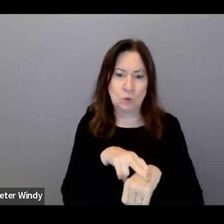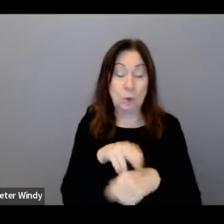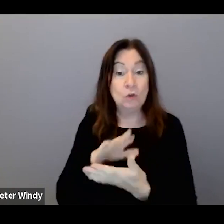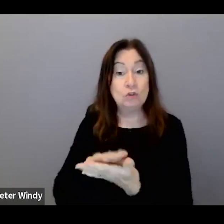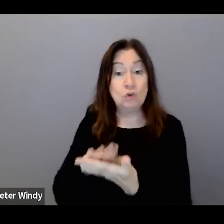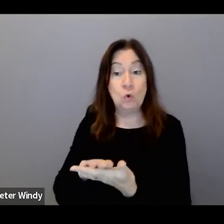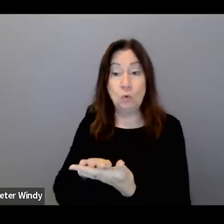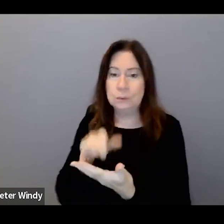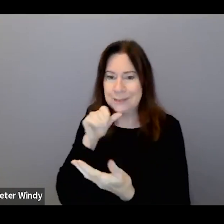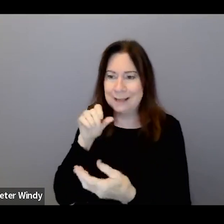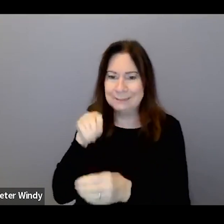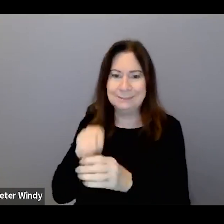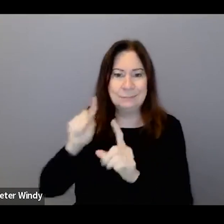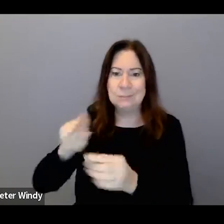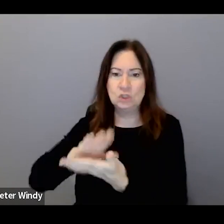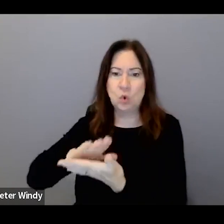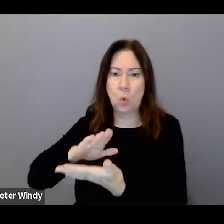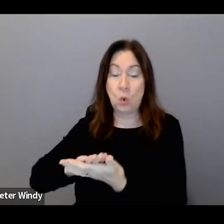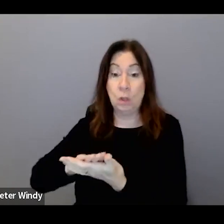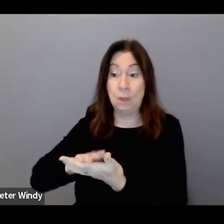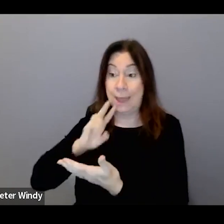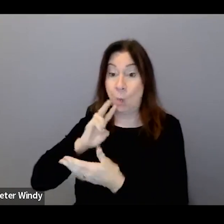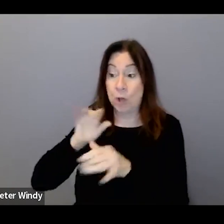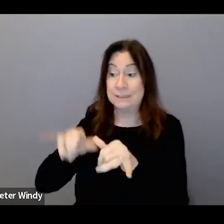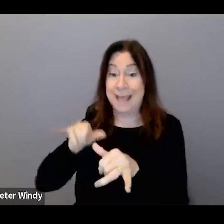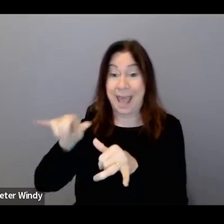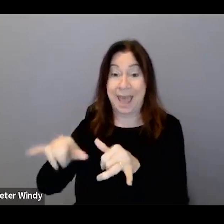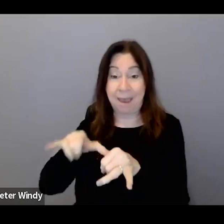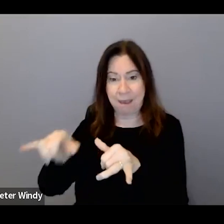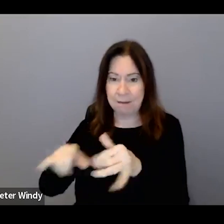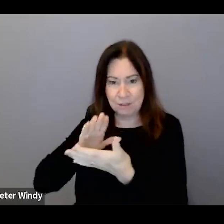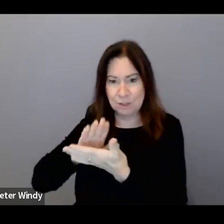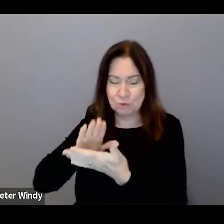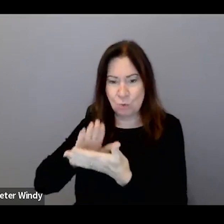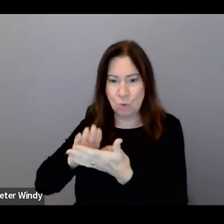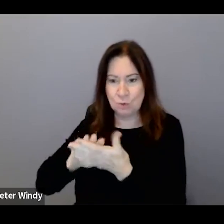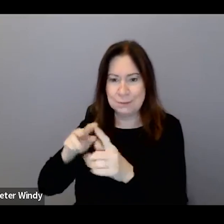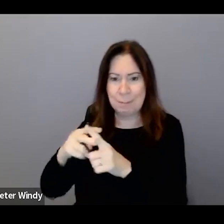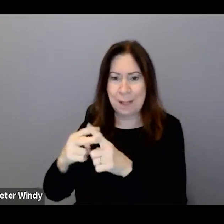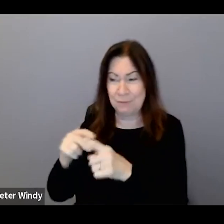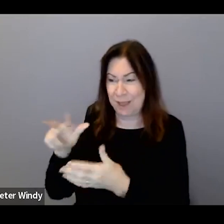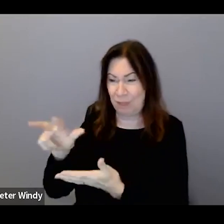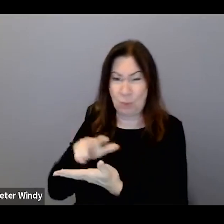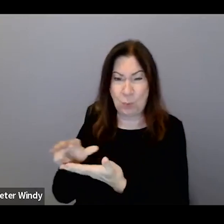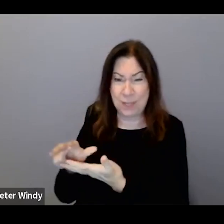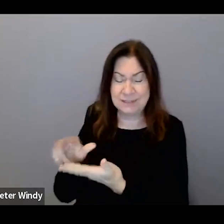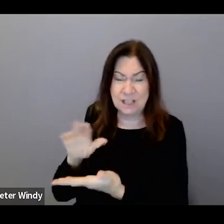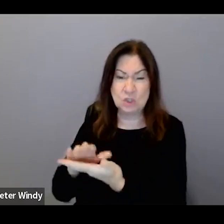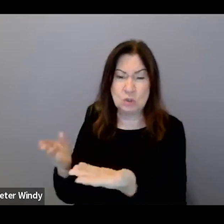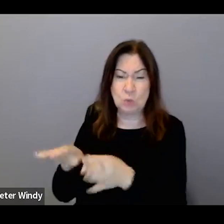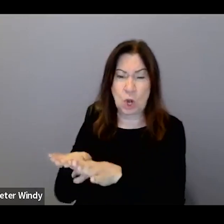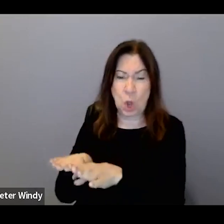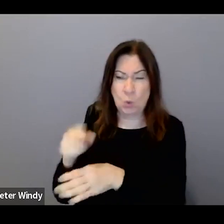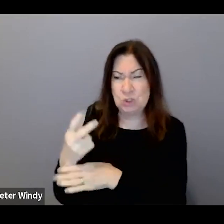in session. And so the water had sat in these schools' plumbing for like 3 weeks in some cases, 2 to